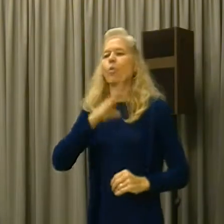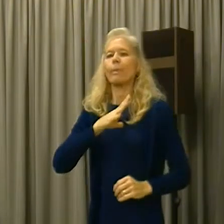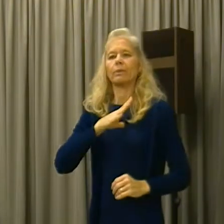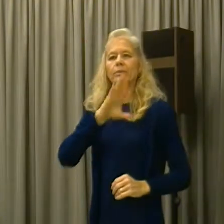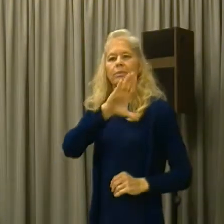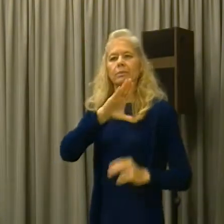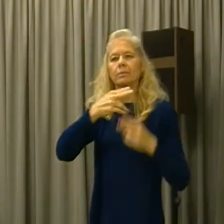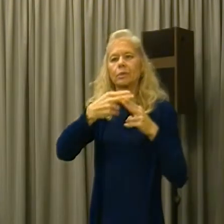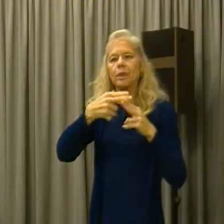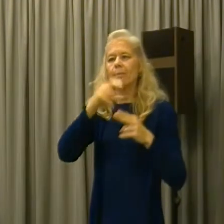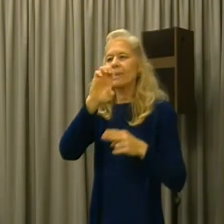Mordecai's niece,